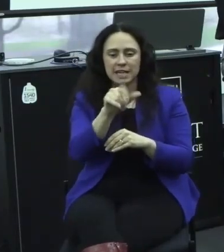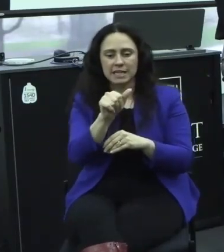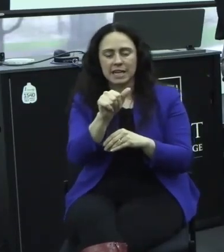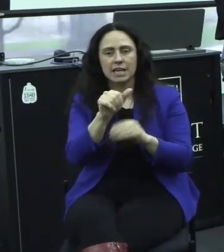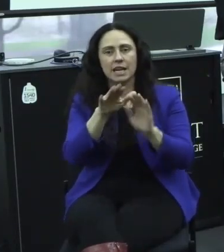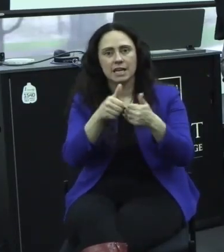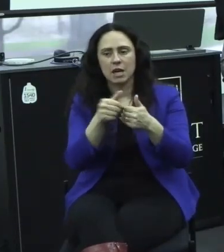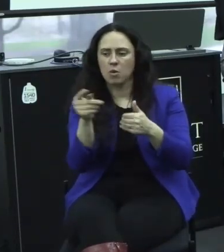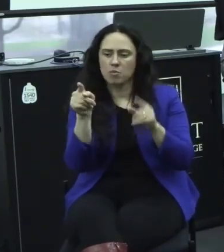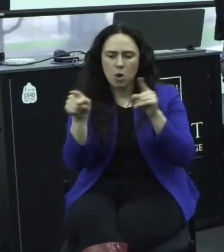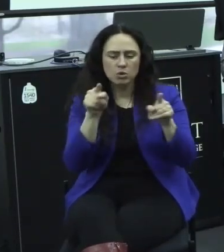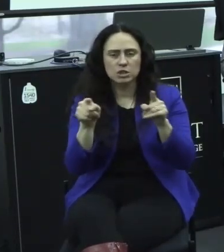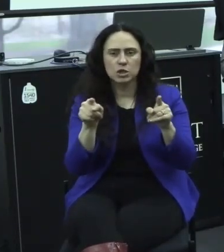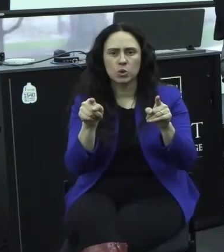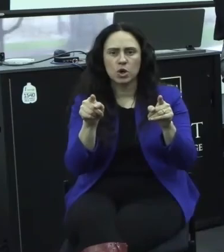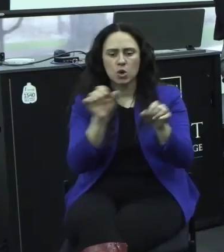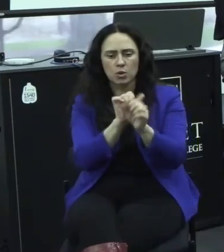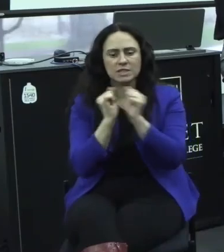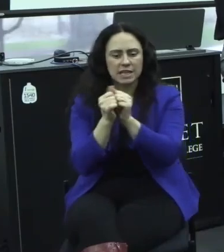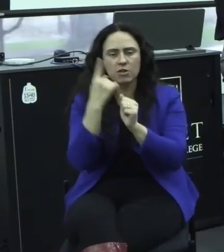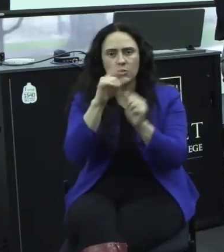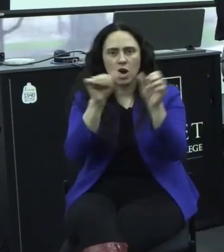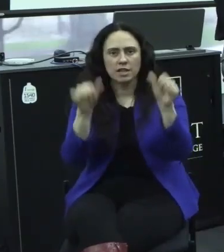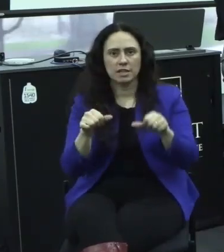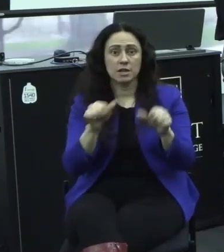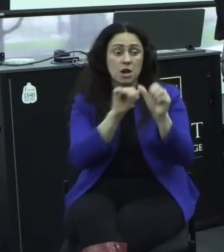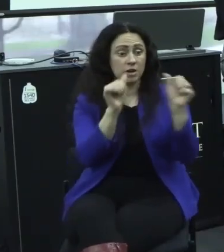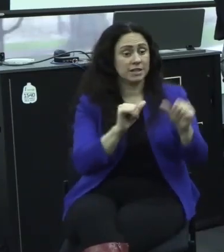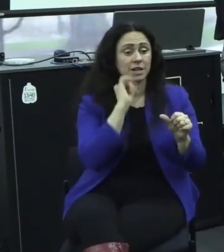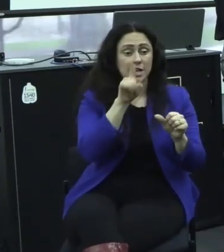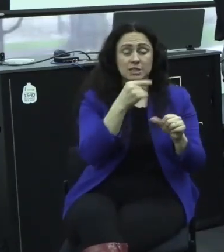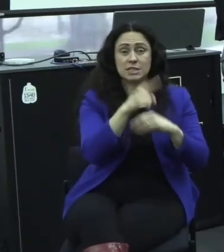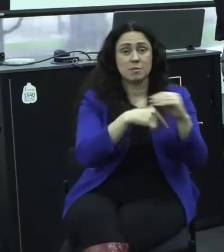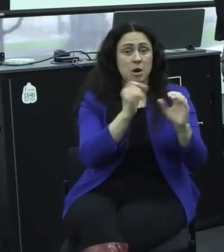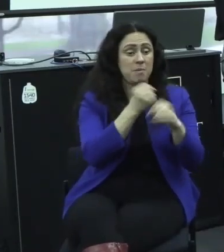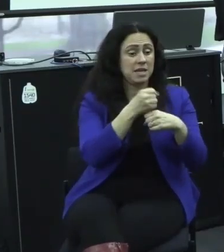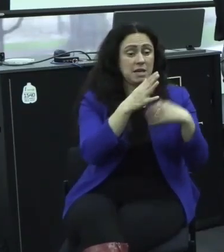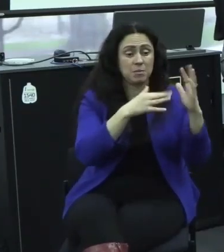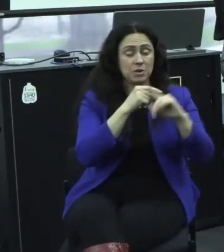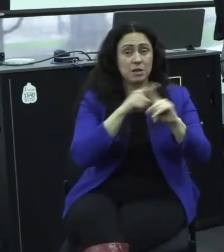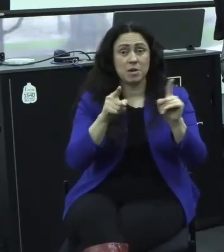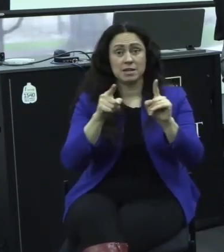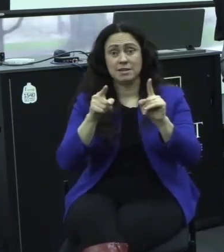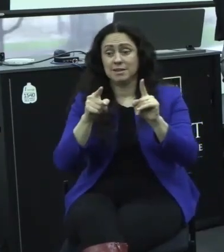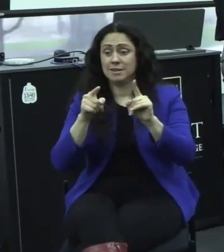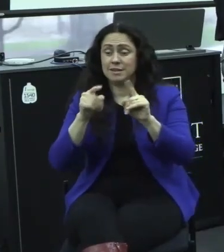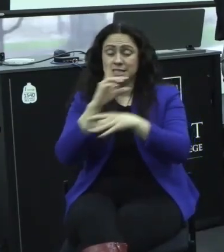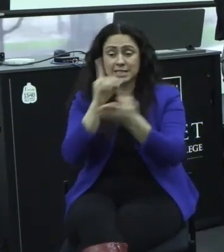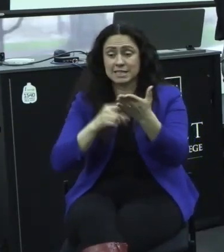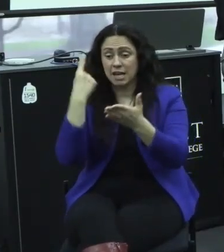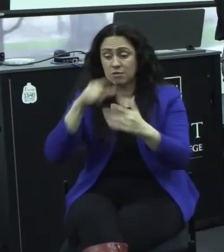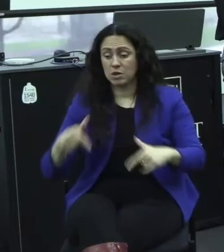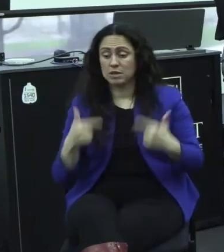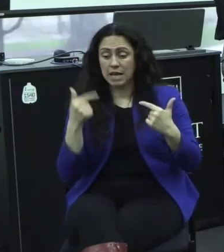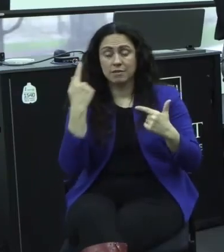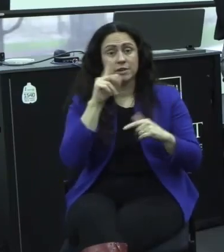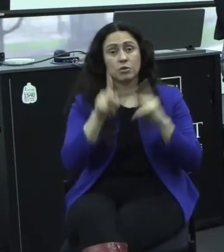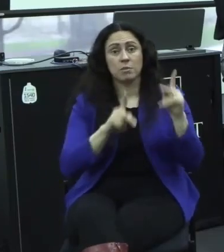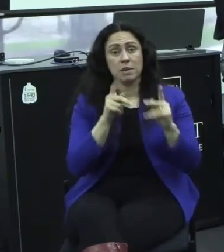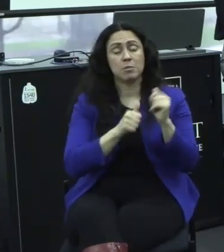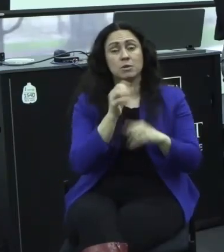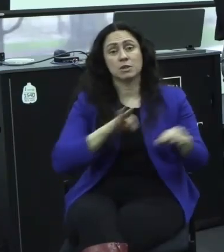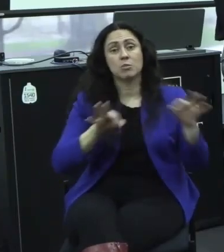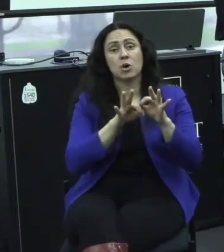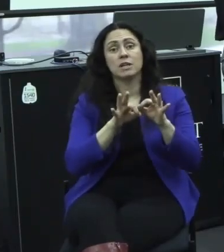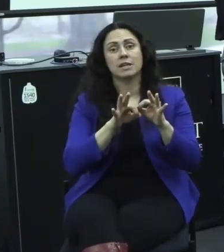architecture. Architecture is beyond just making buildings. It's a way to design for life. And for people, most importantly, it's a